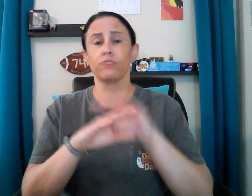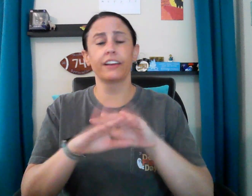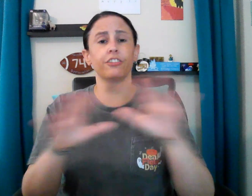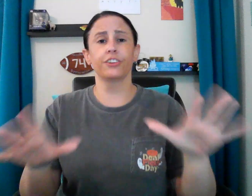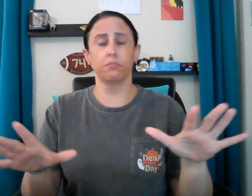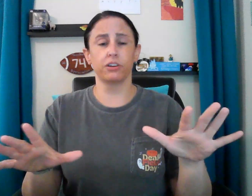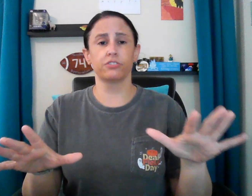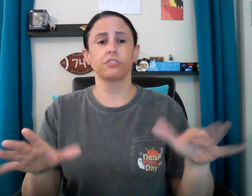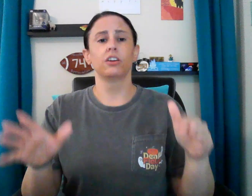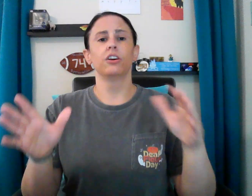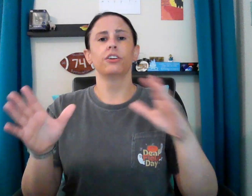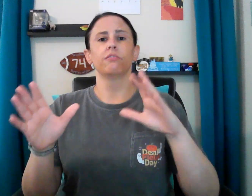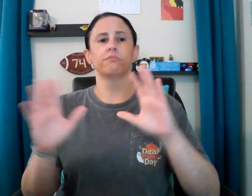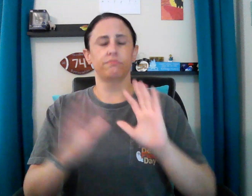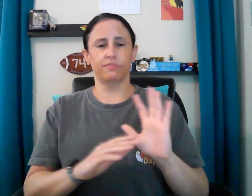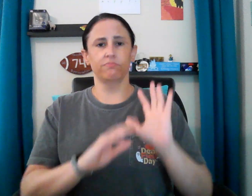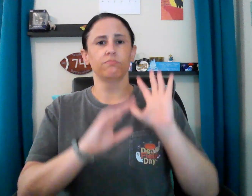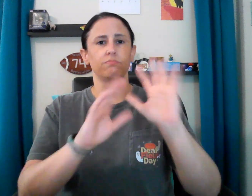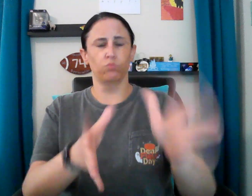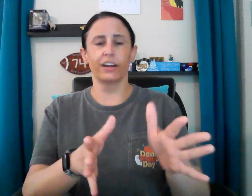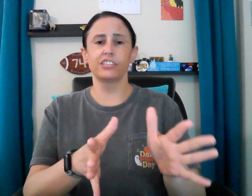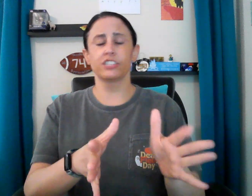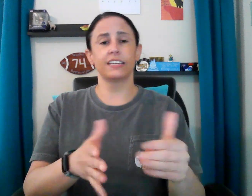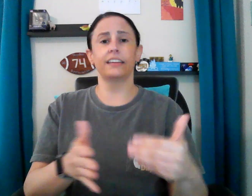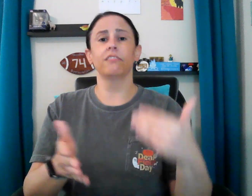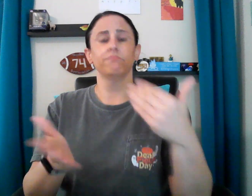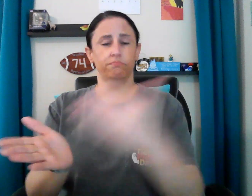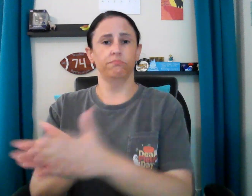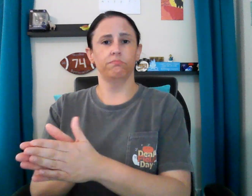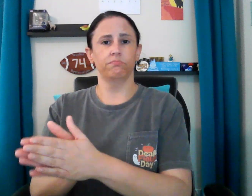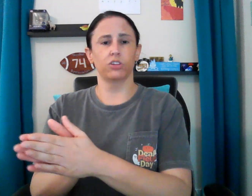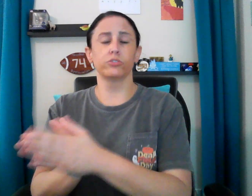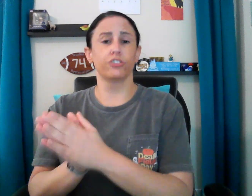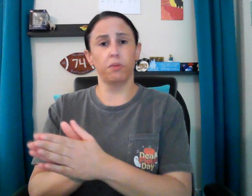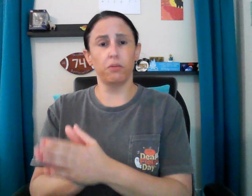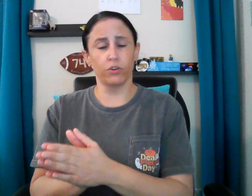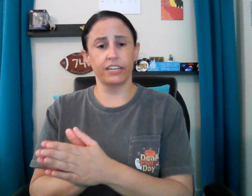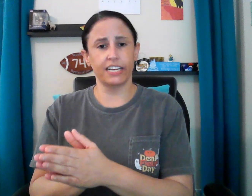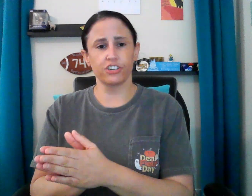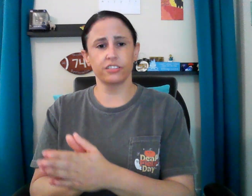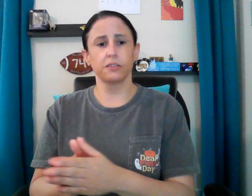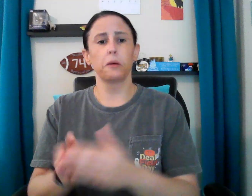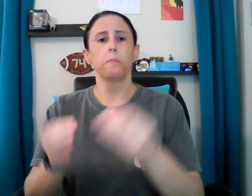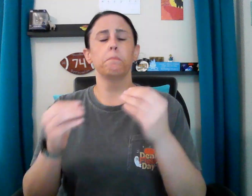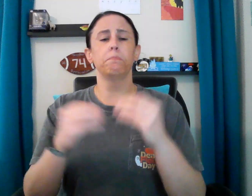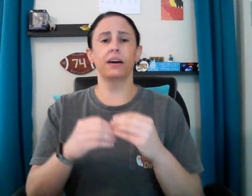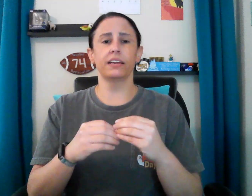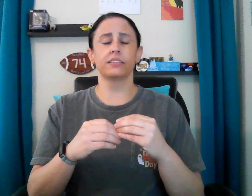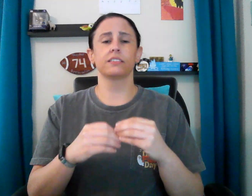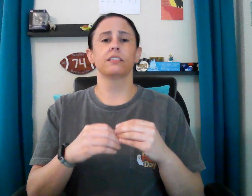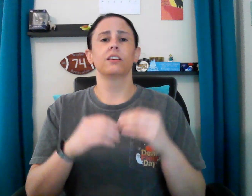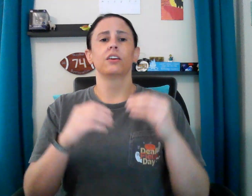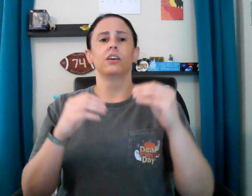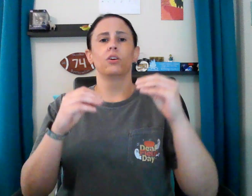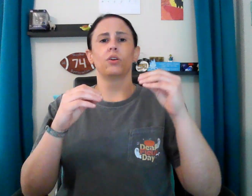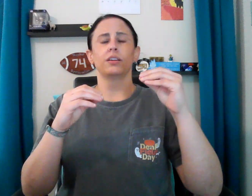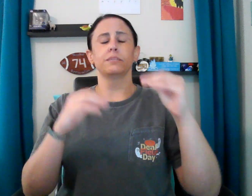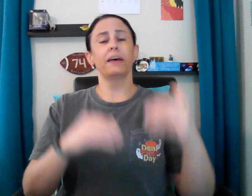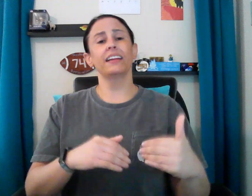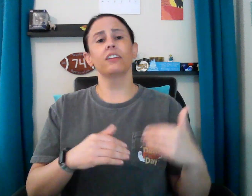regular numbers, what I just did, those are the palm orientations. But depending on